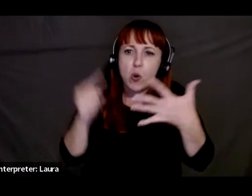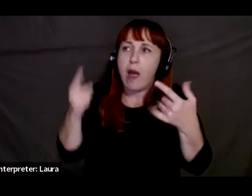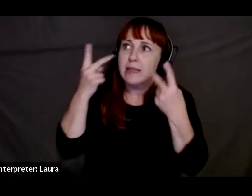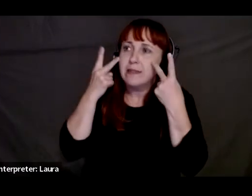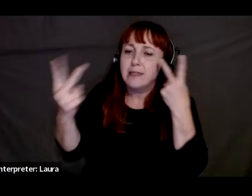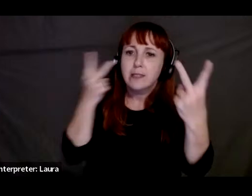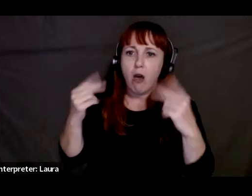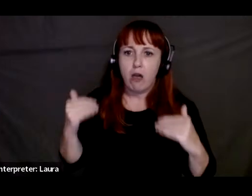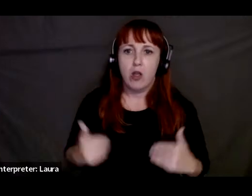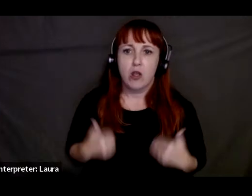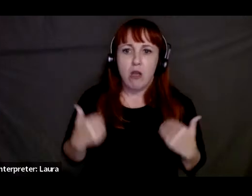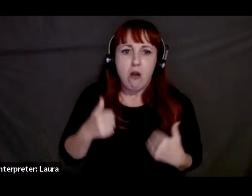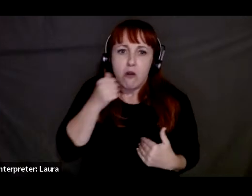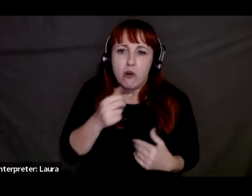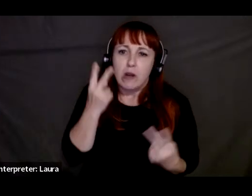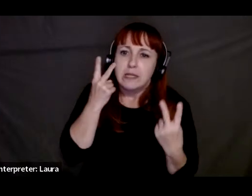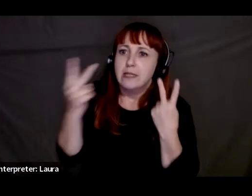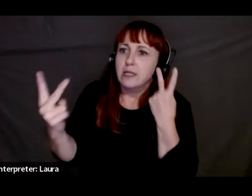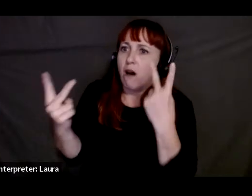happening.